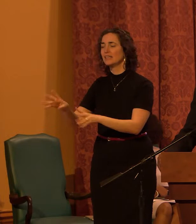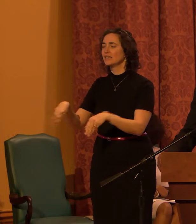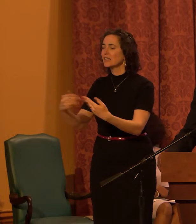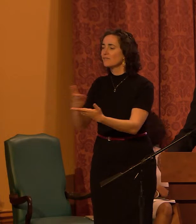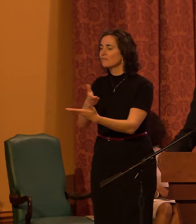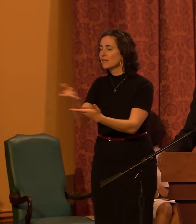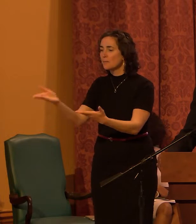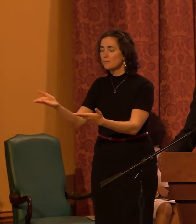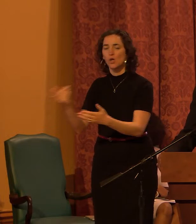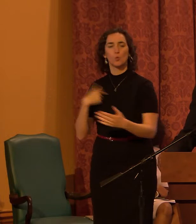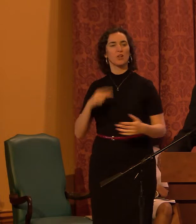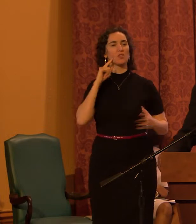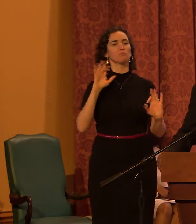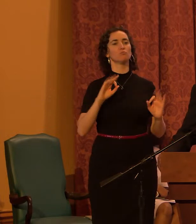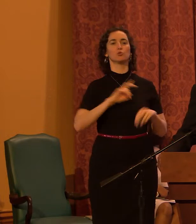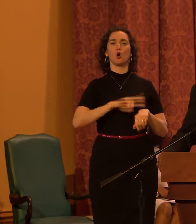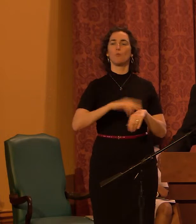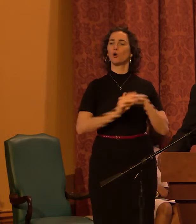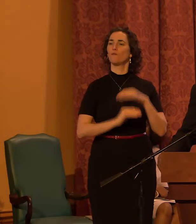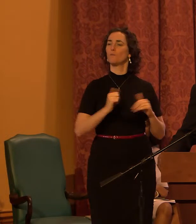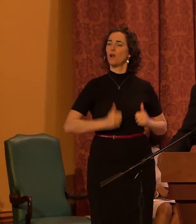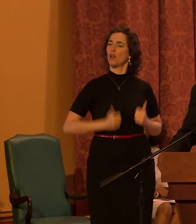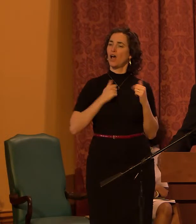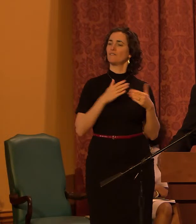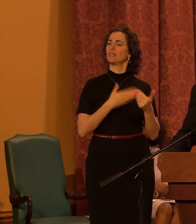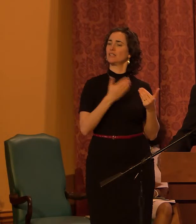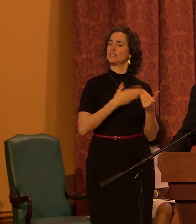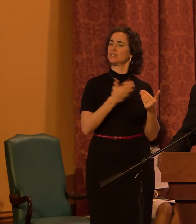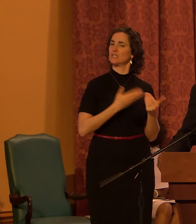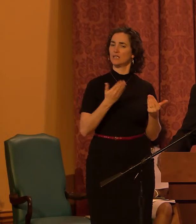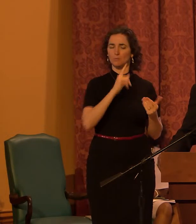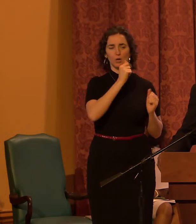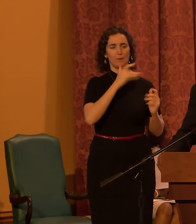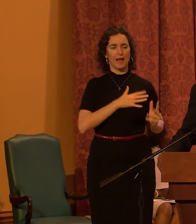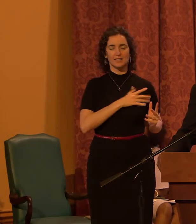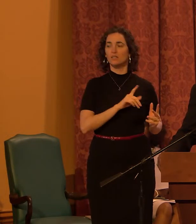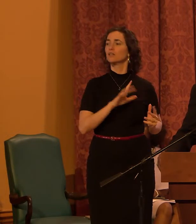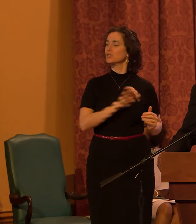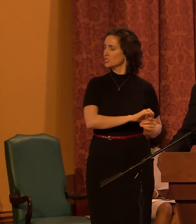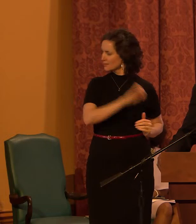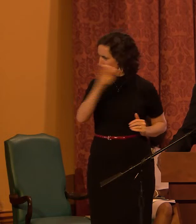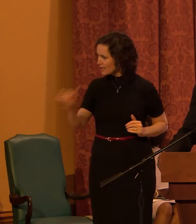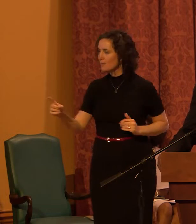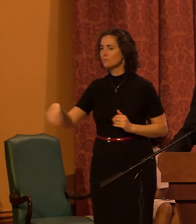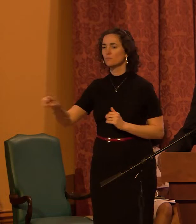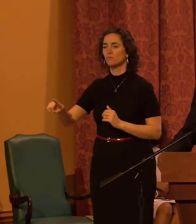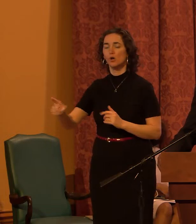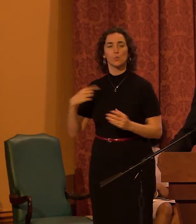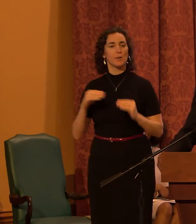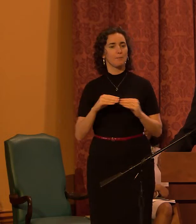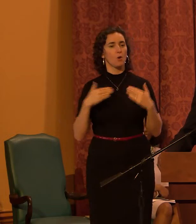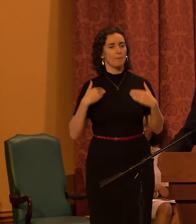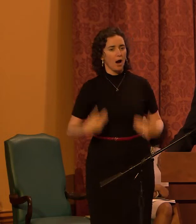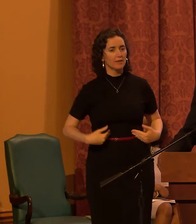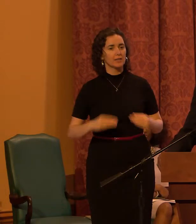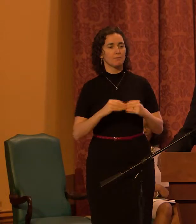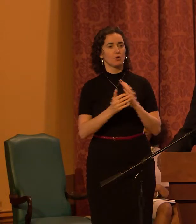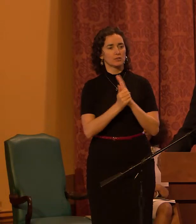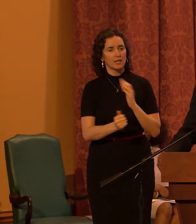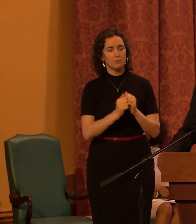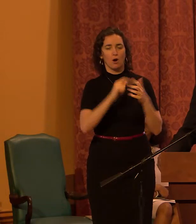of life that we take for granted every day because we were truly blessed with a lot more physical and motor skills.